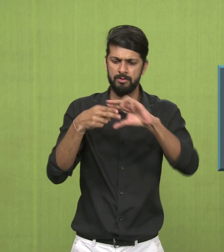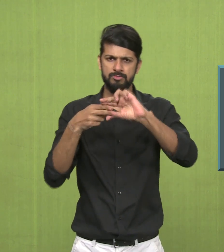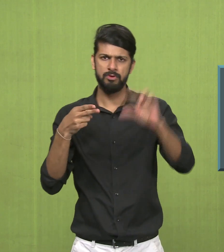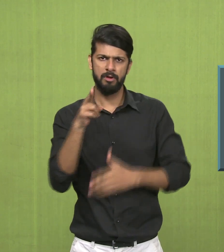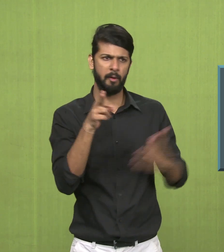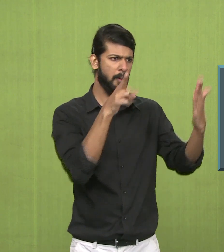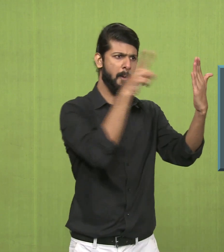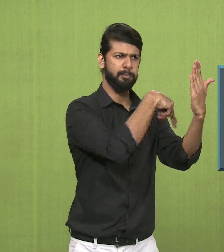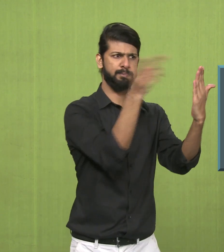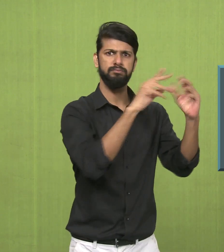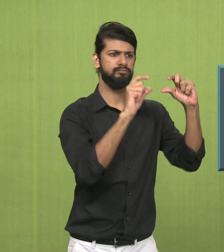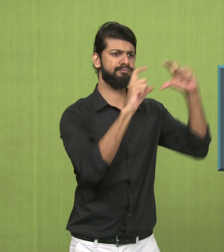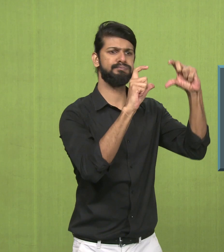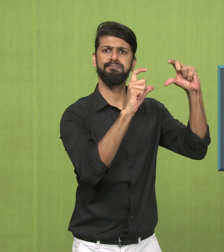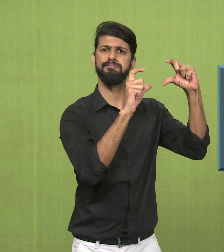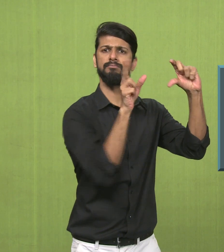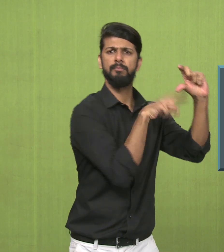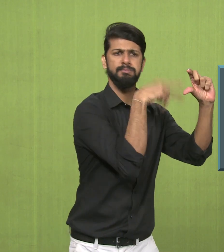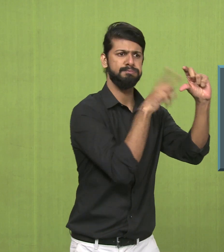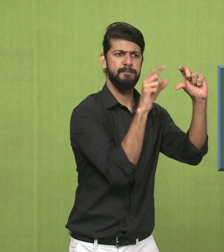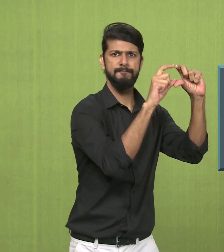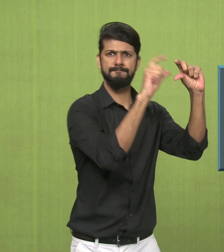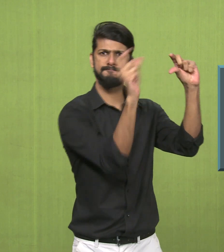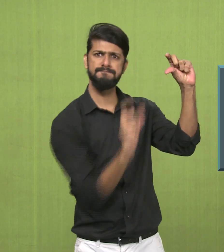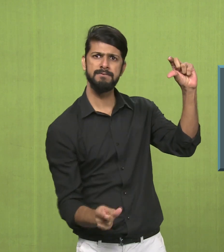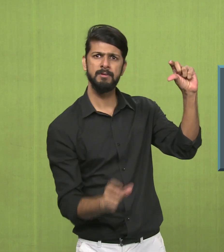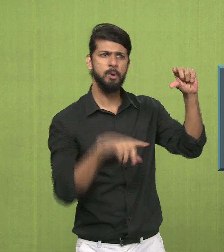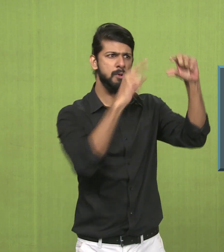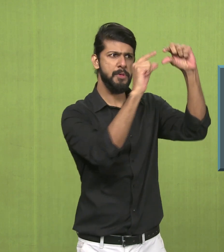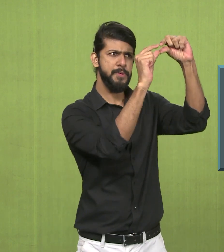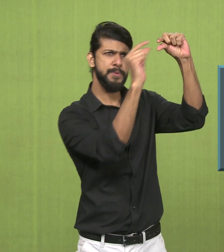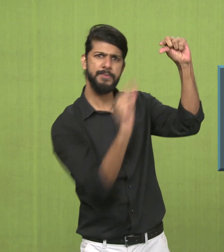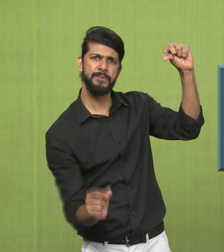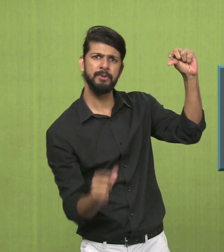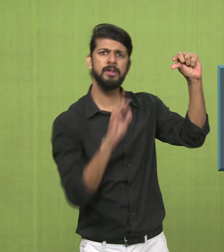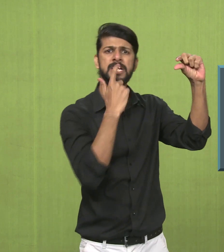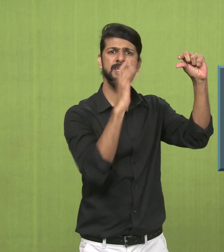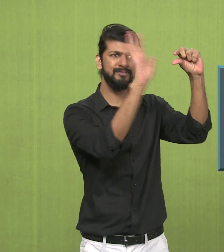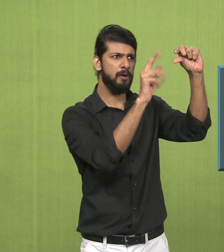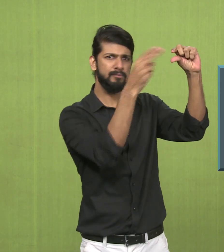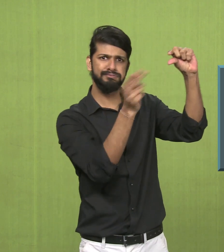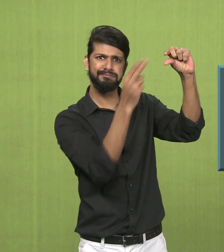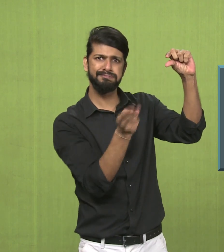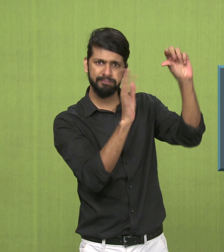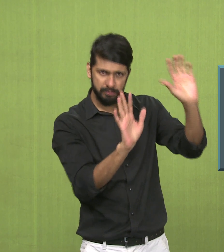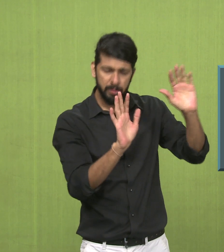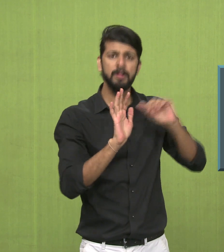It was a thick brush, larger brush, which would ensure that the strokes were bold and